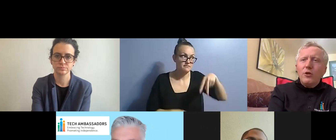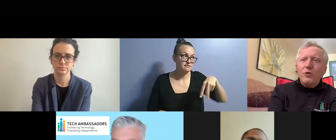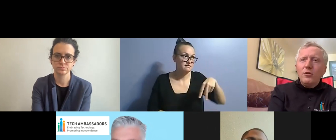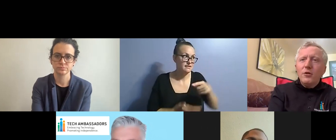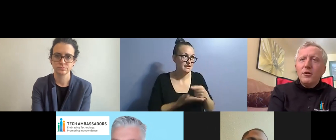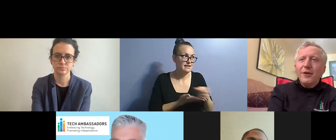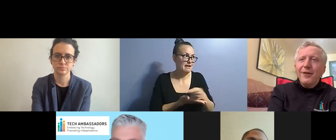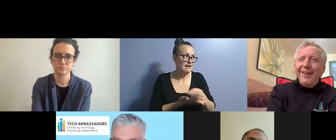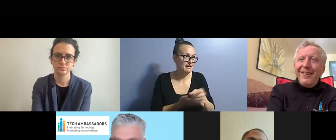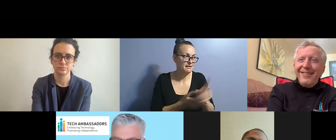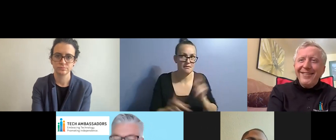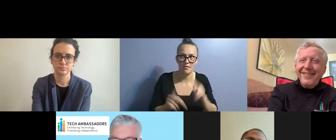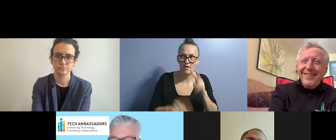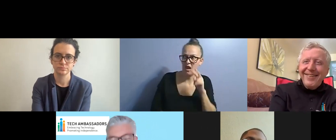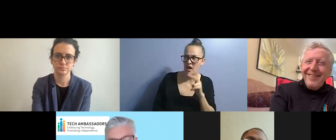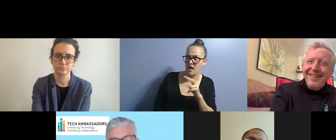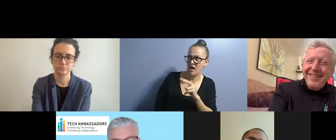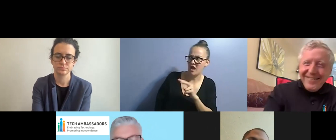in the world?" Yeah.